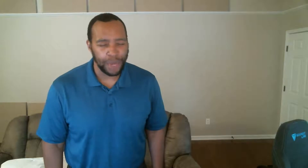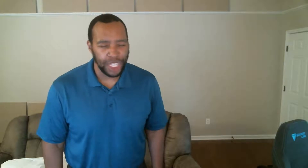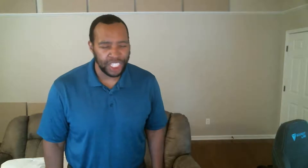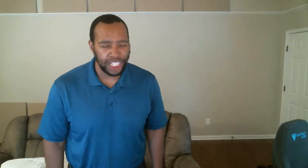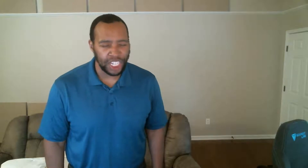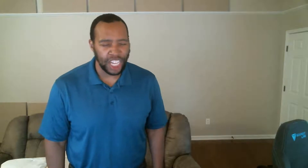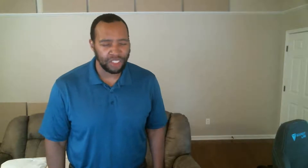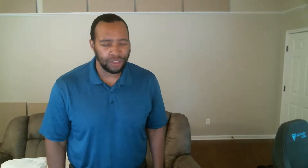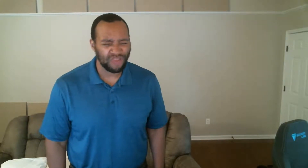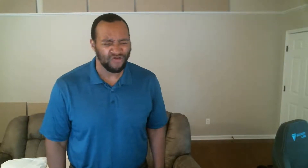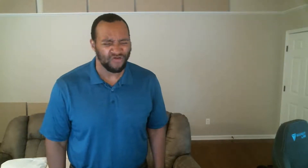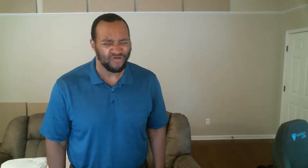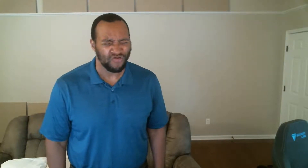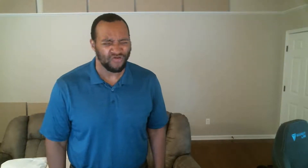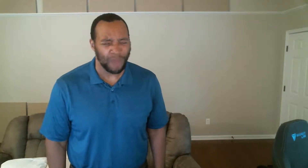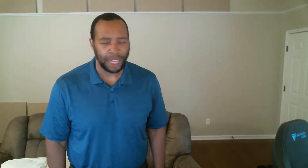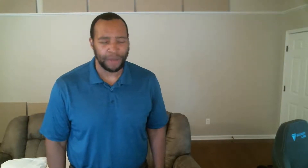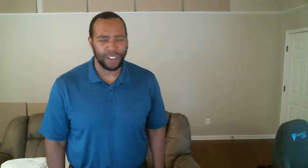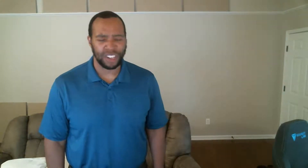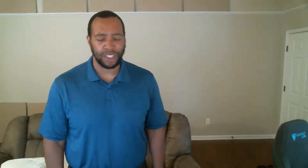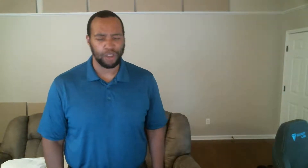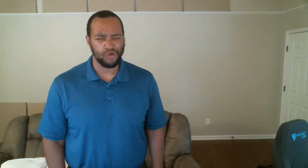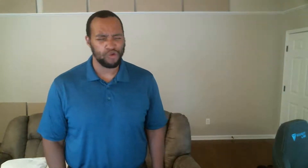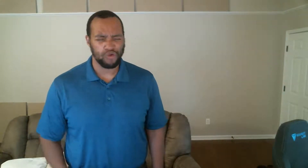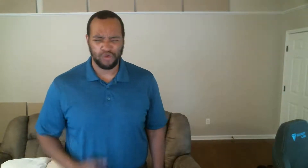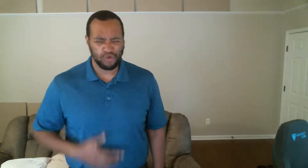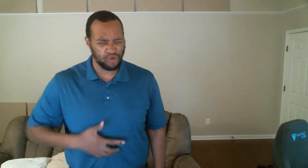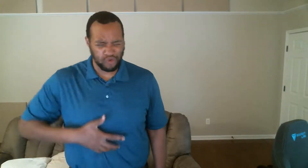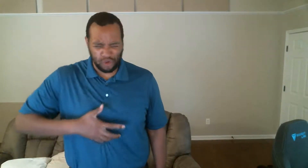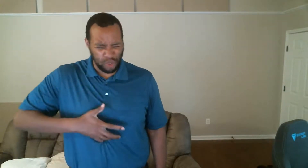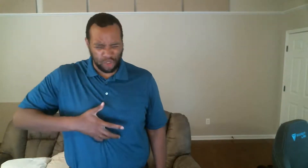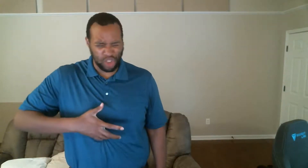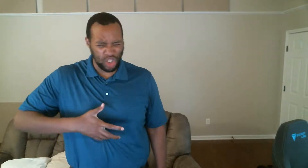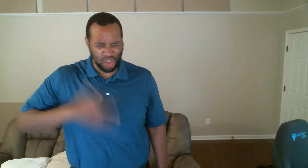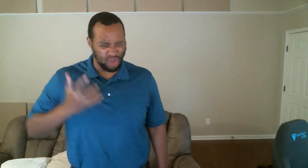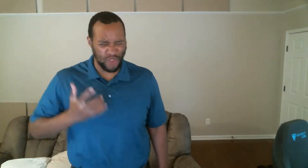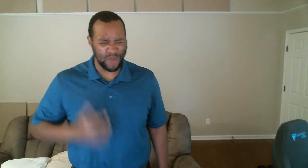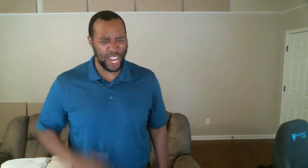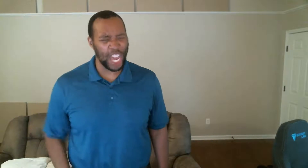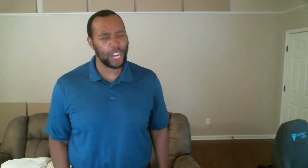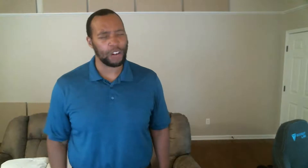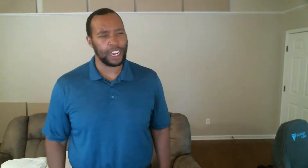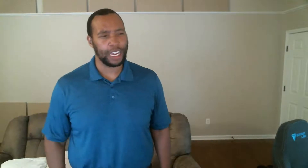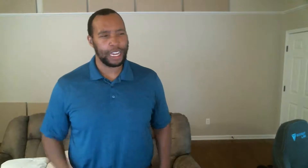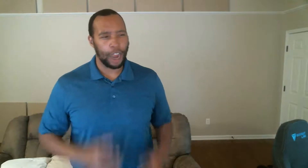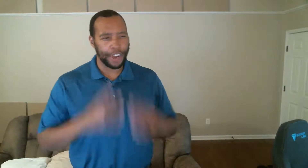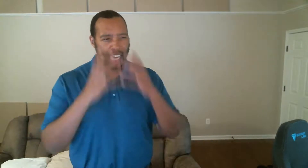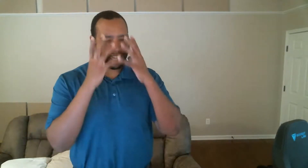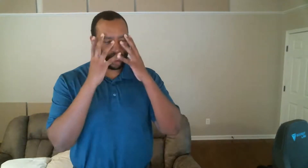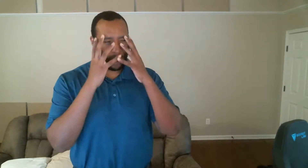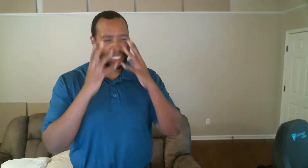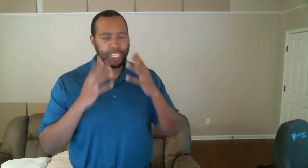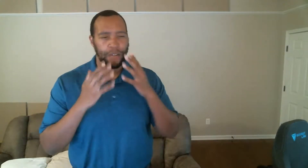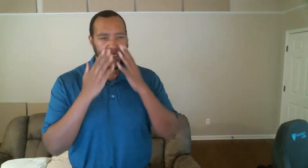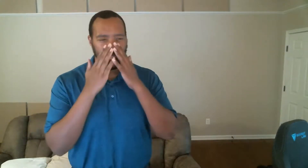get your nostrils, make them flare. So person may be angry. Or you got to show this in your face. You're